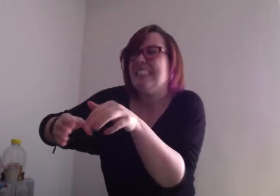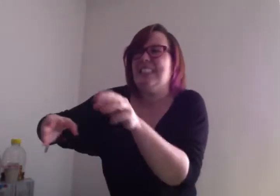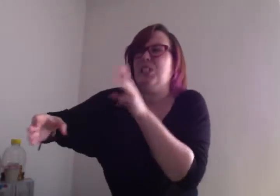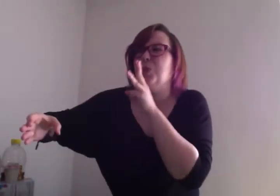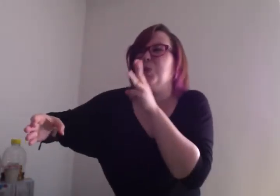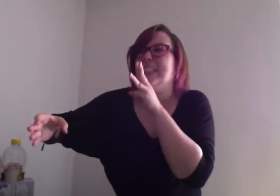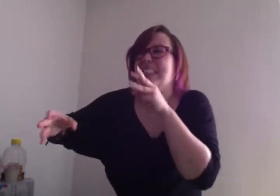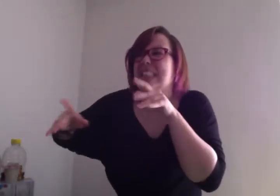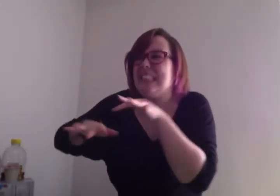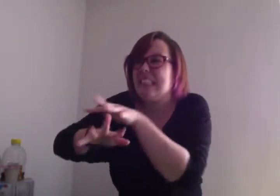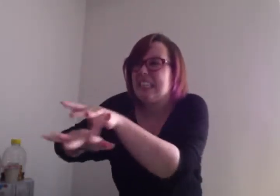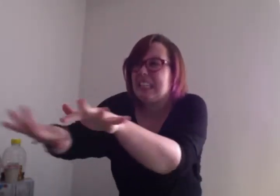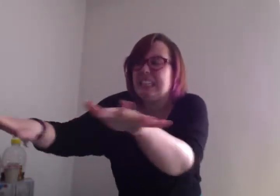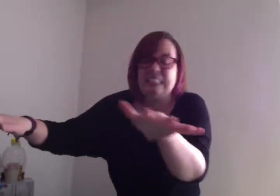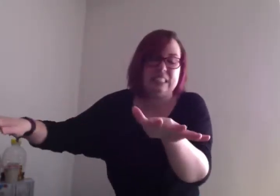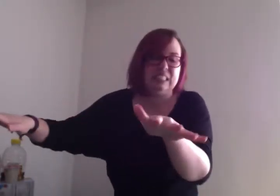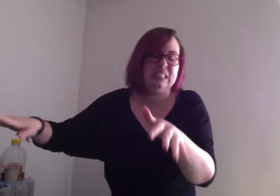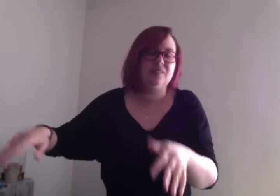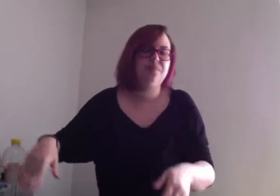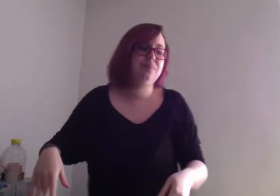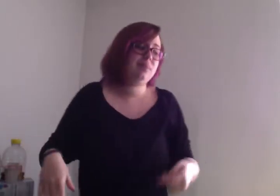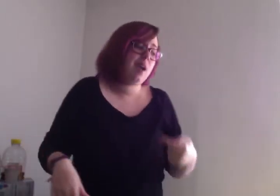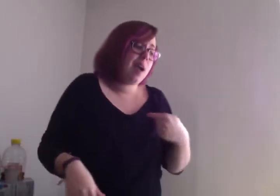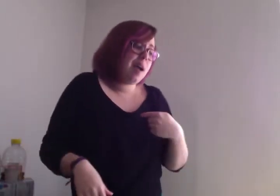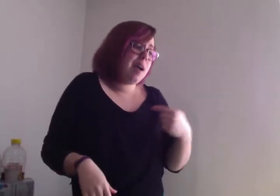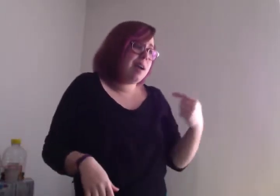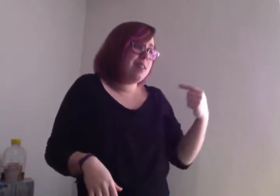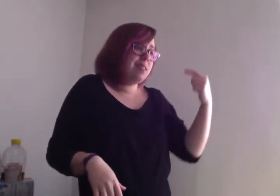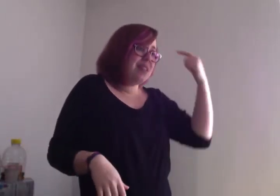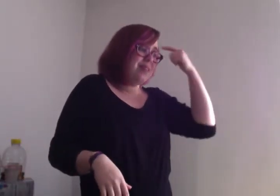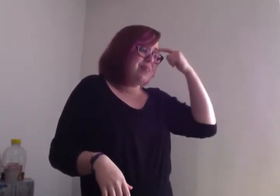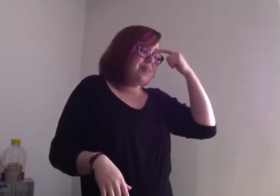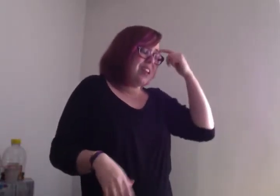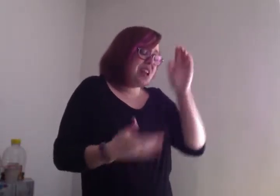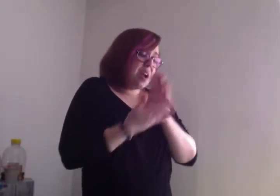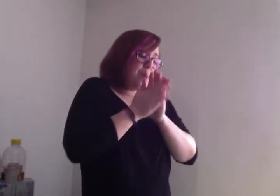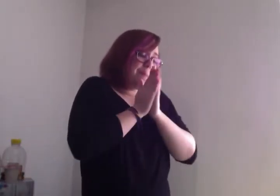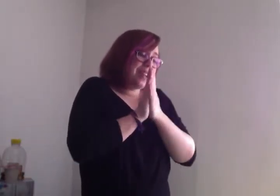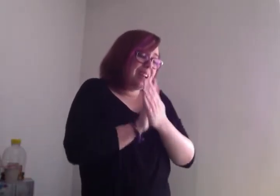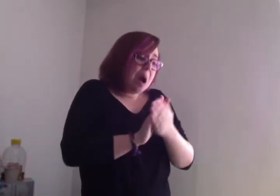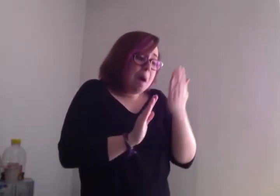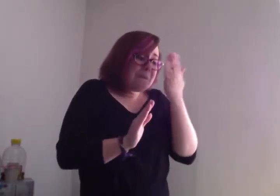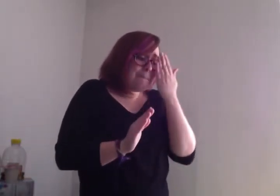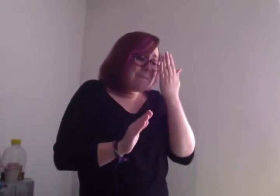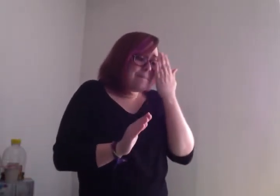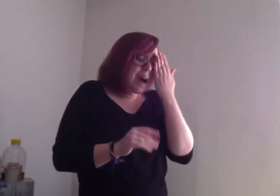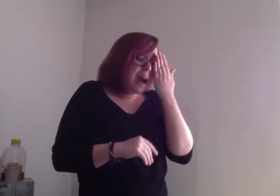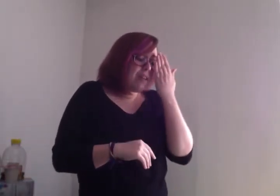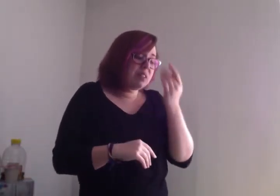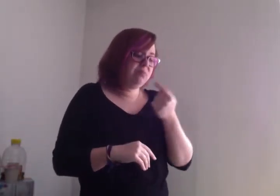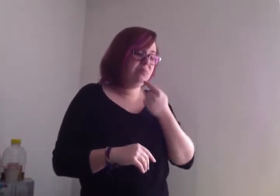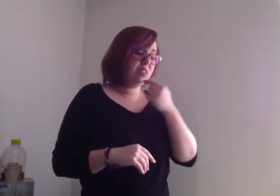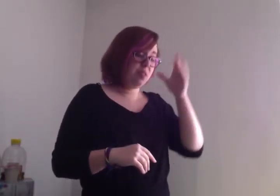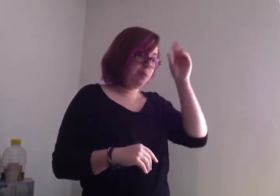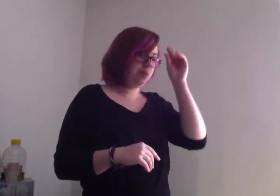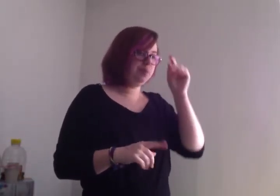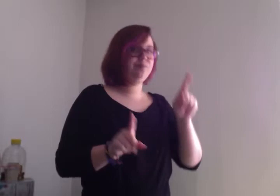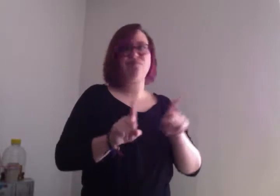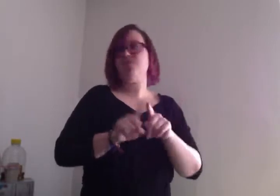"I guess we'll turn pirates," said the boys. But Wendy would have none of that. "I think you